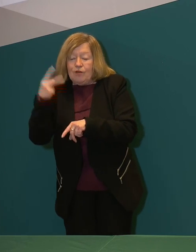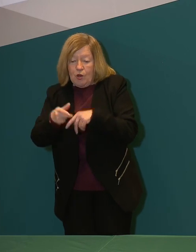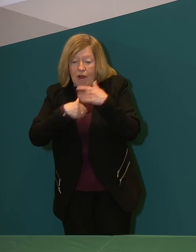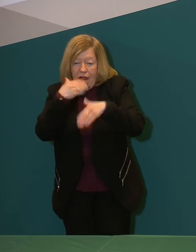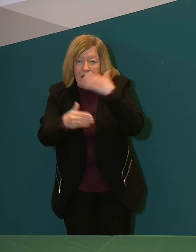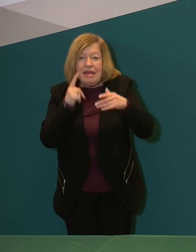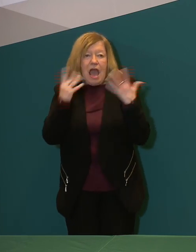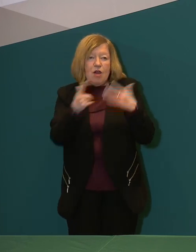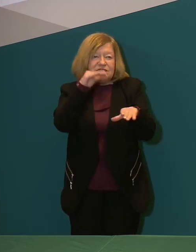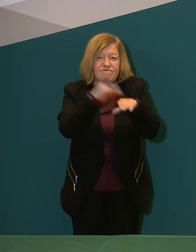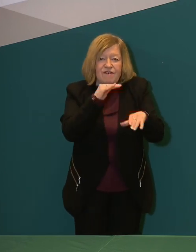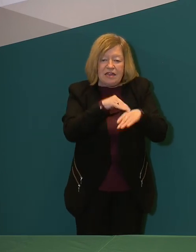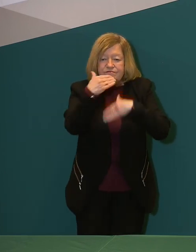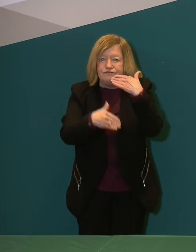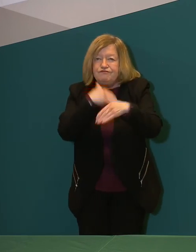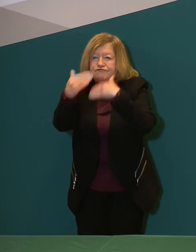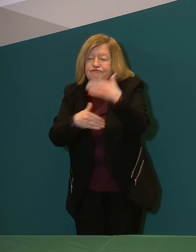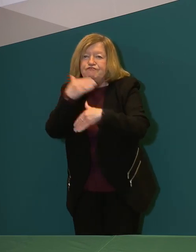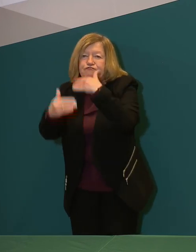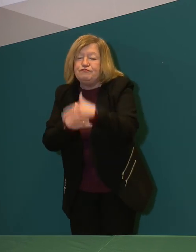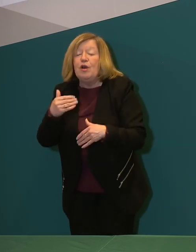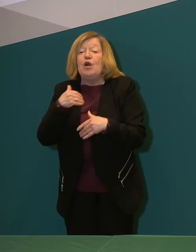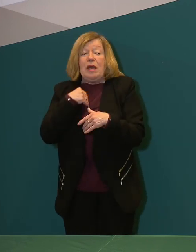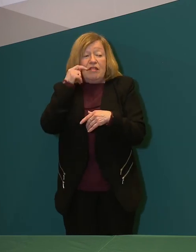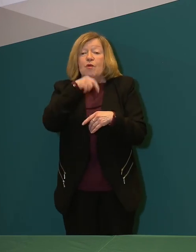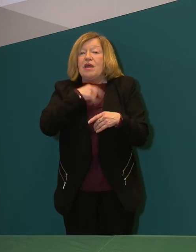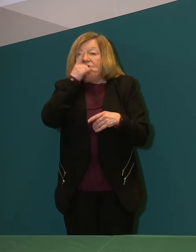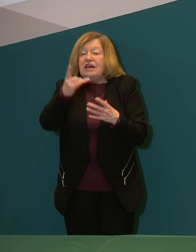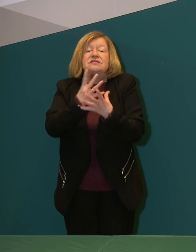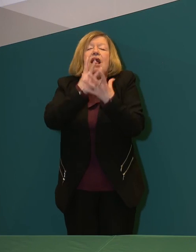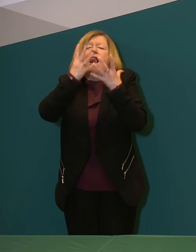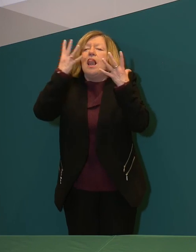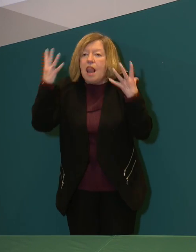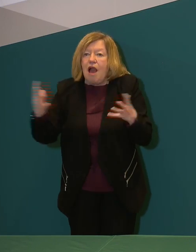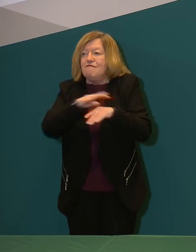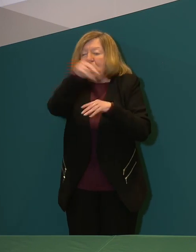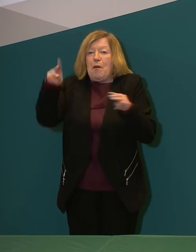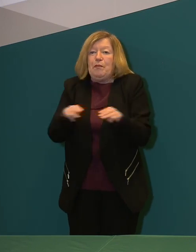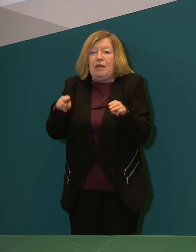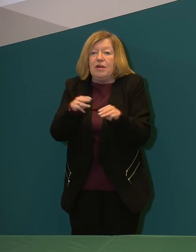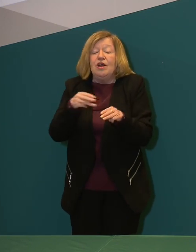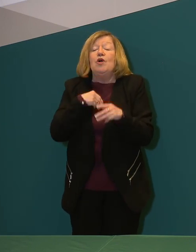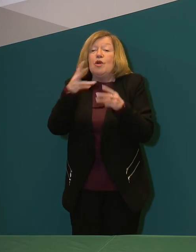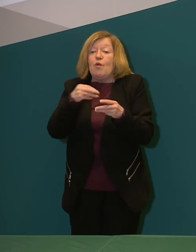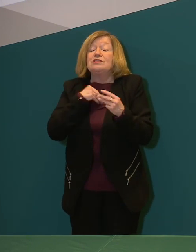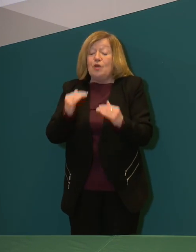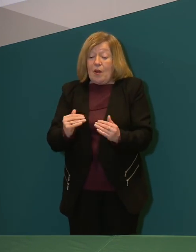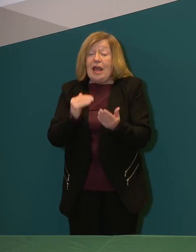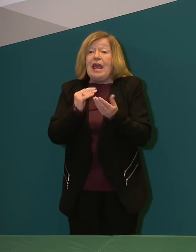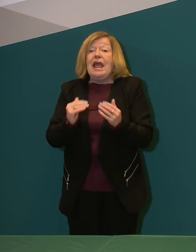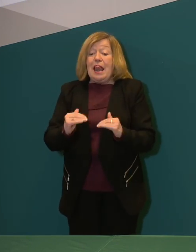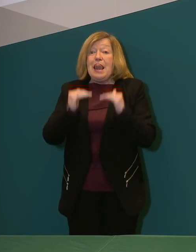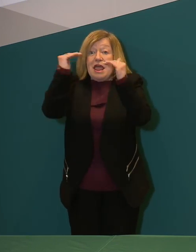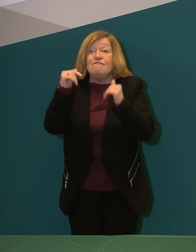the effectiveness of these measures under review. We believe we've asked a huge amount of society. We will want to lift these measures as soon as